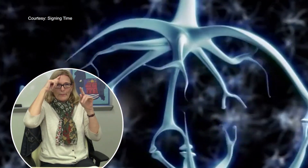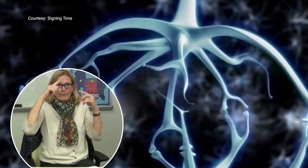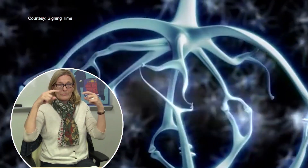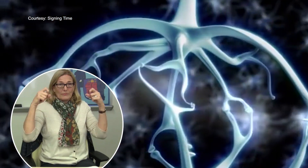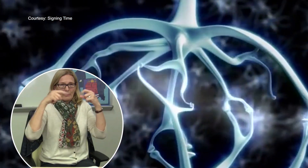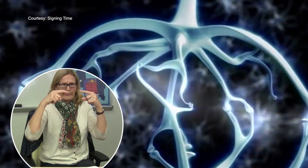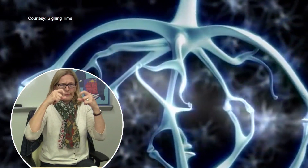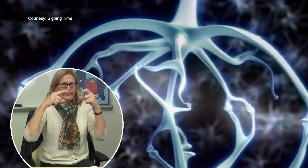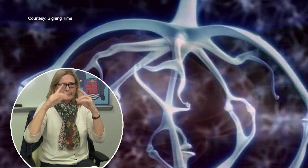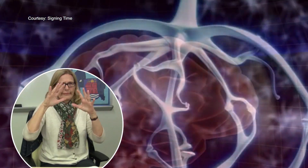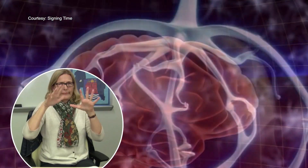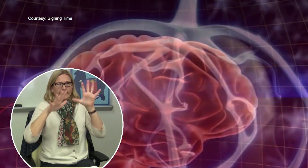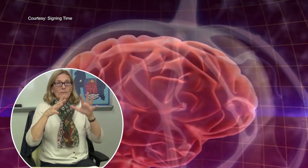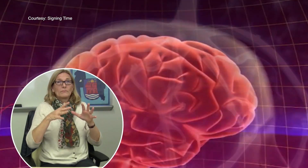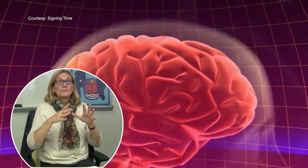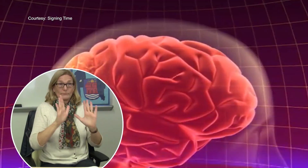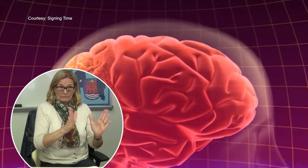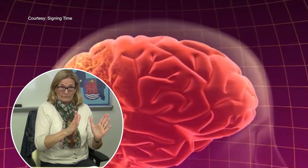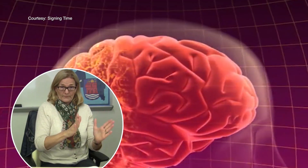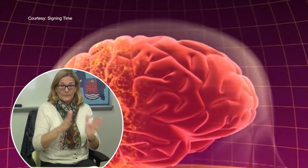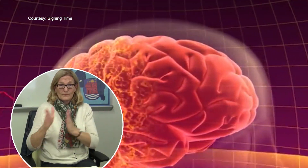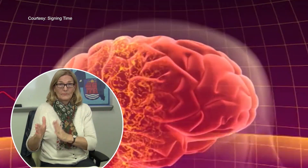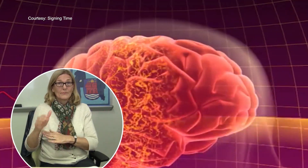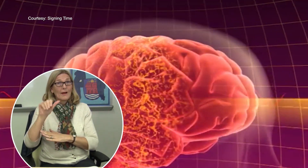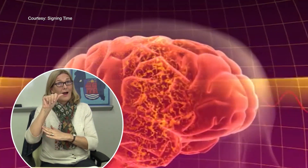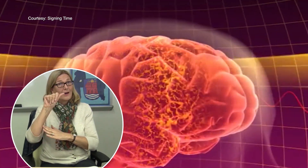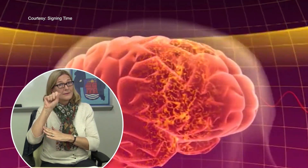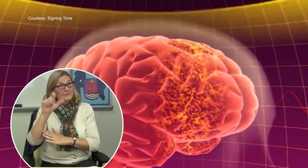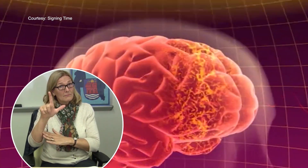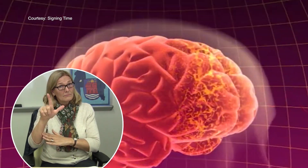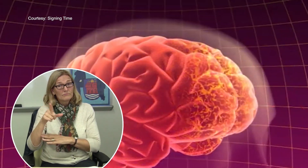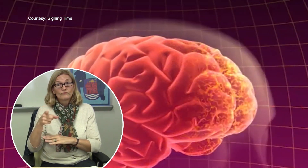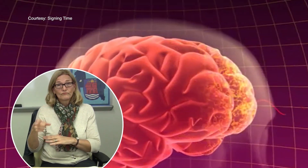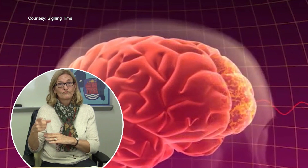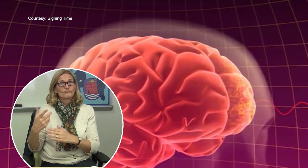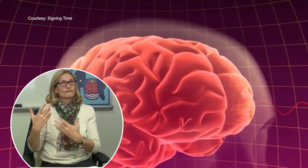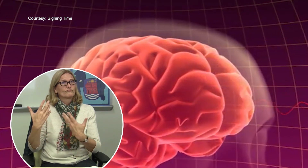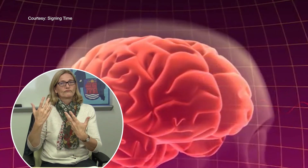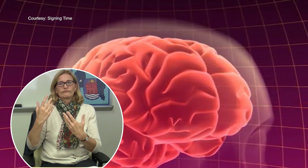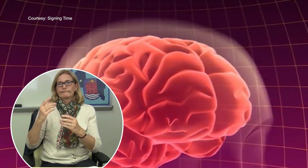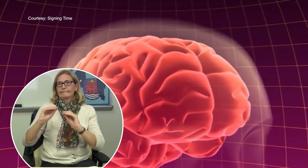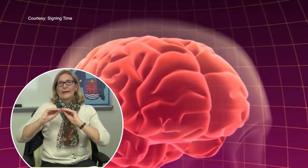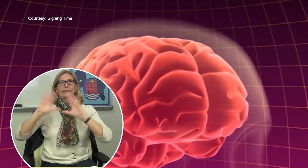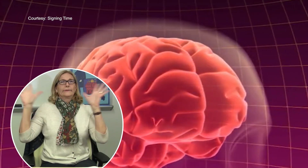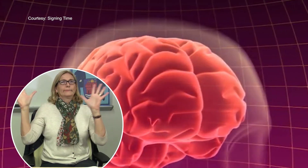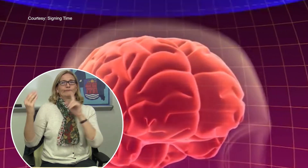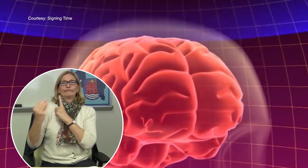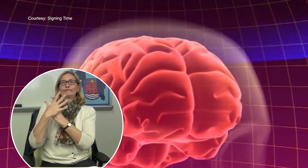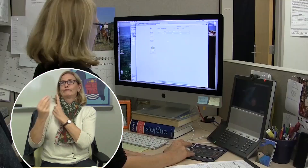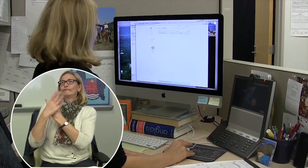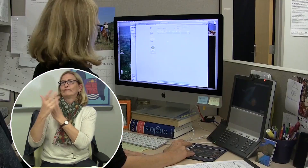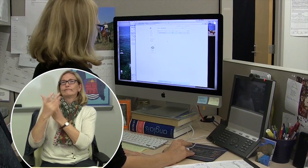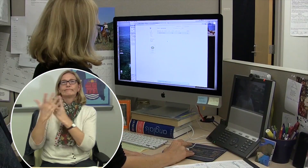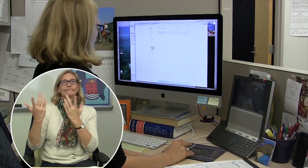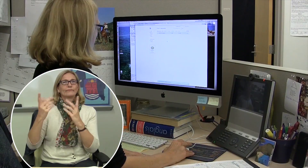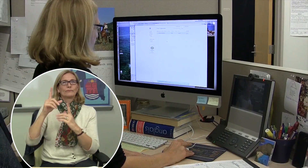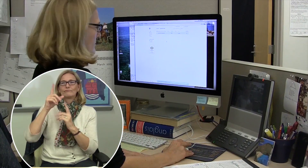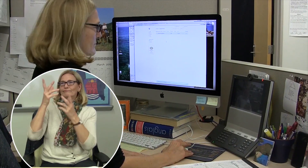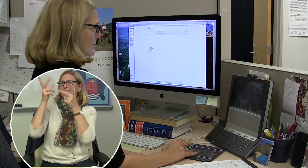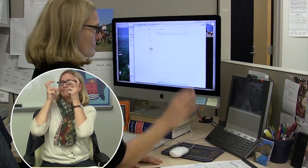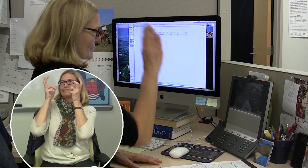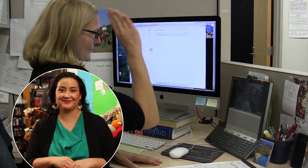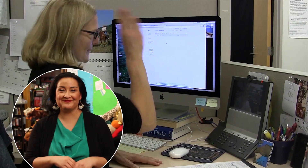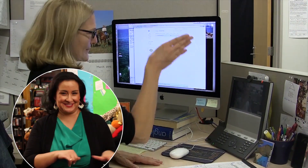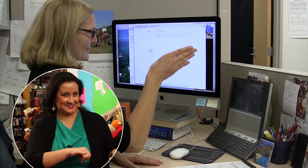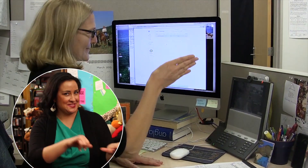not always connect properly. But with ASL, it's just clear language exposure, and you can receive